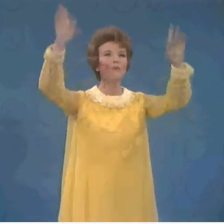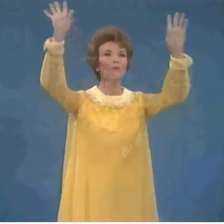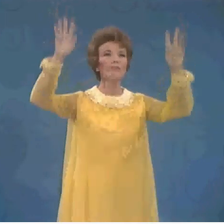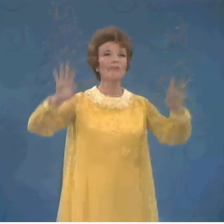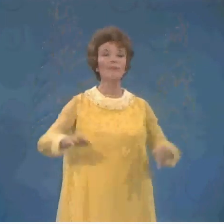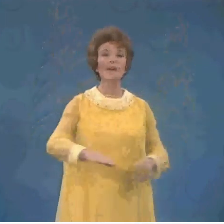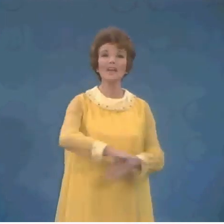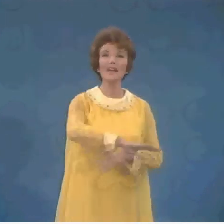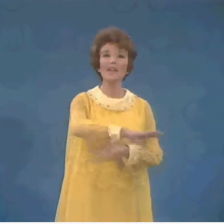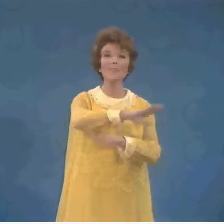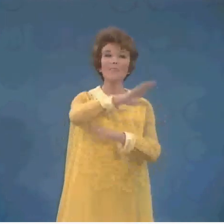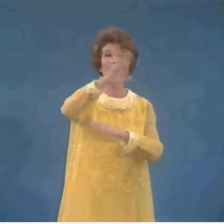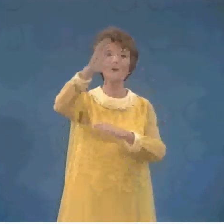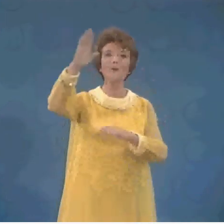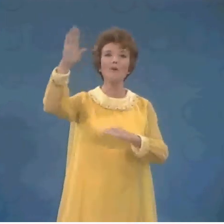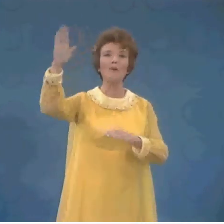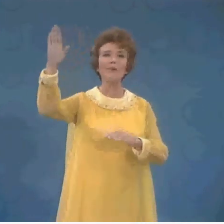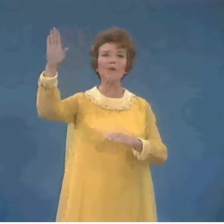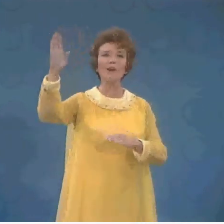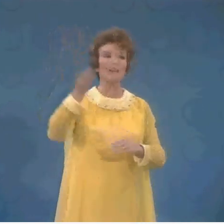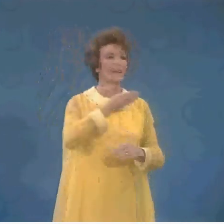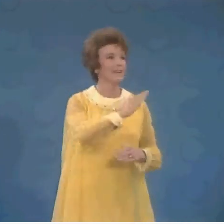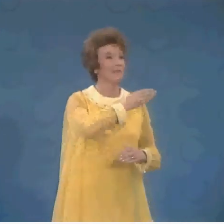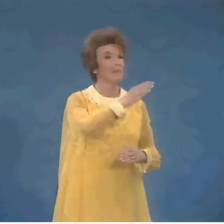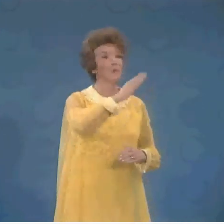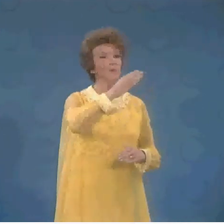over the rainbow,